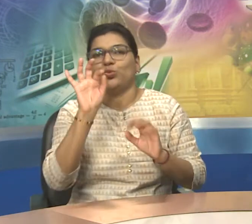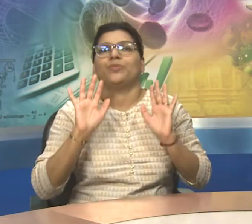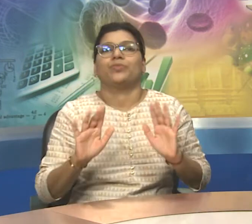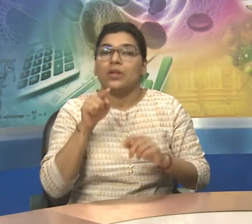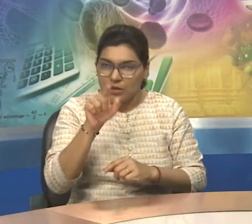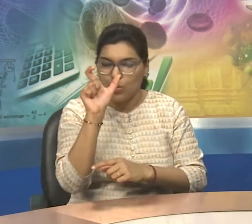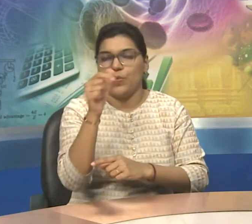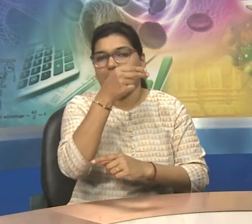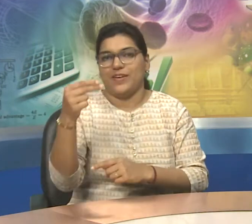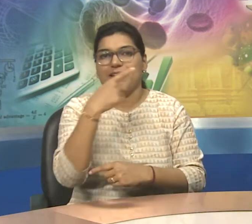in your own